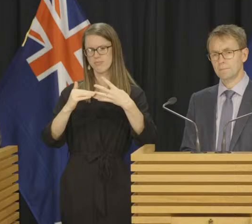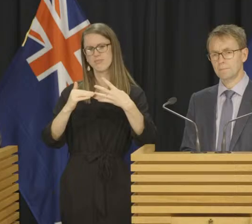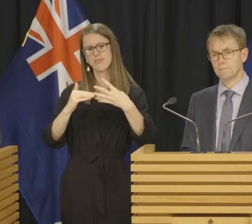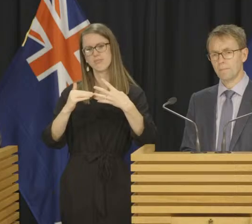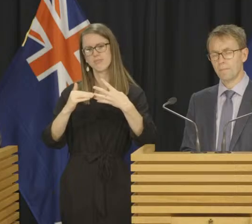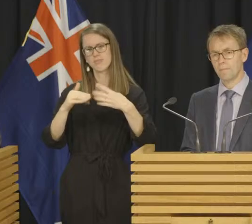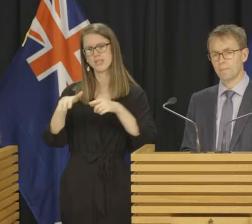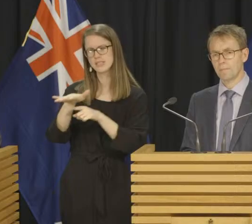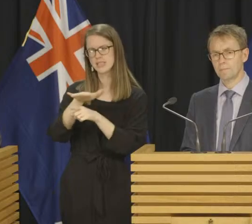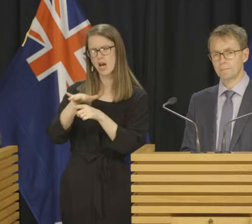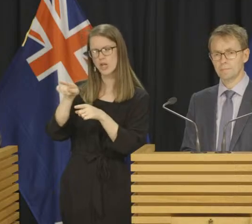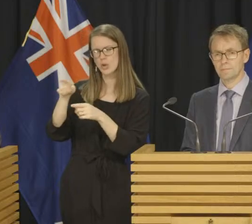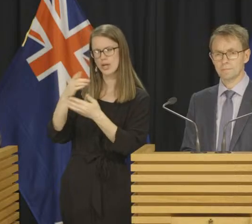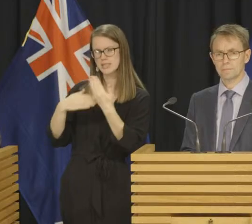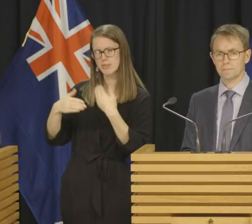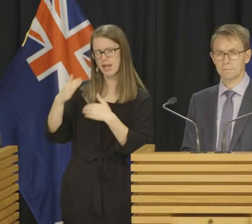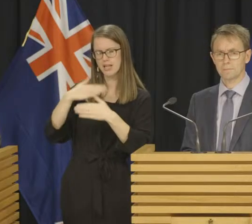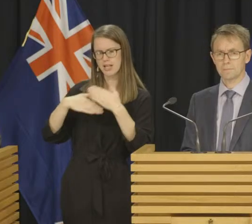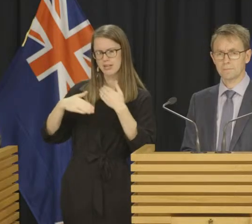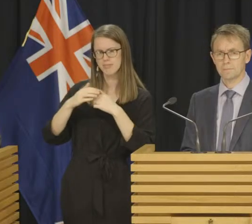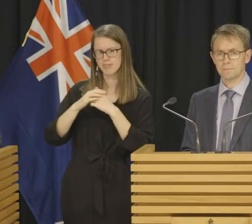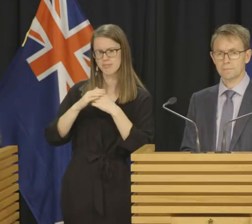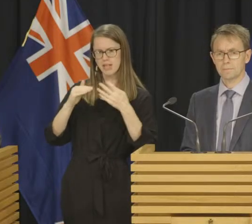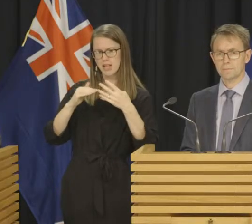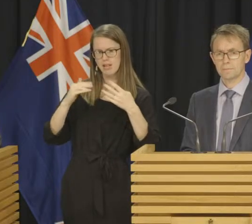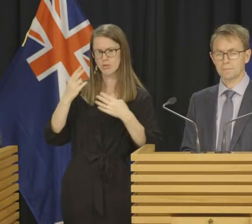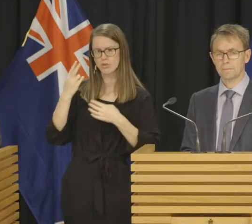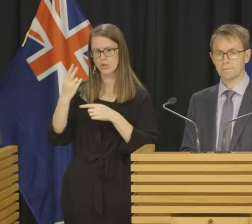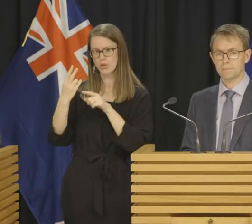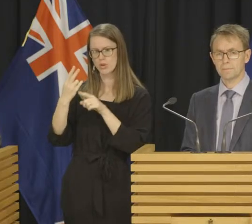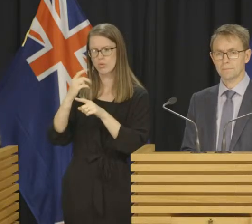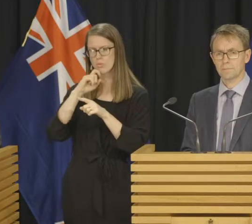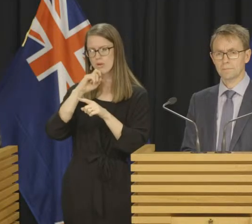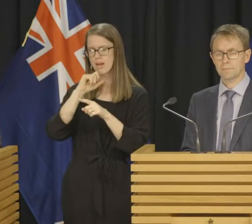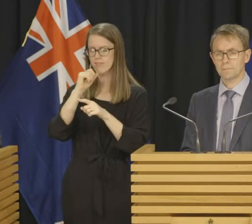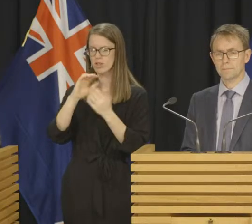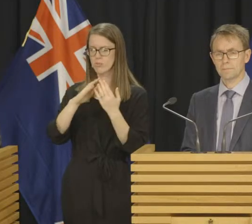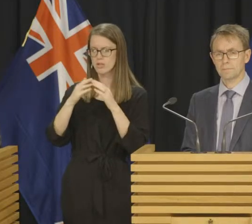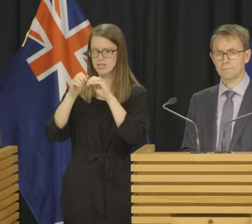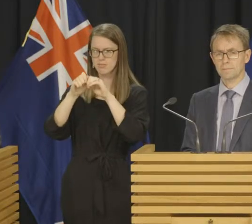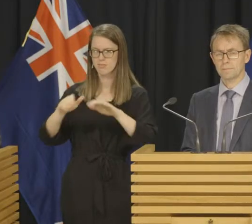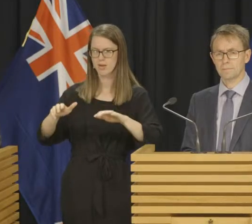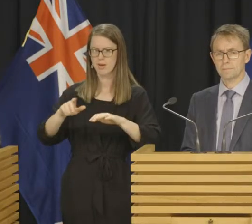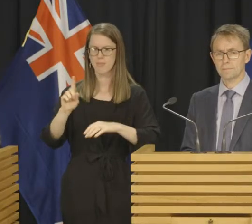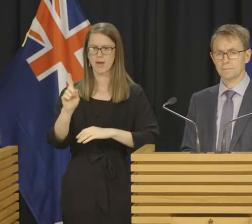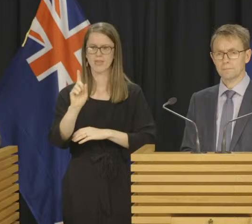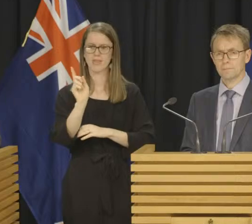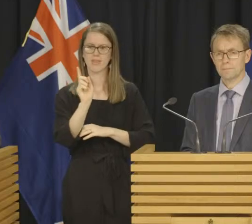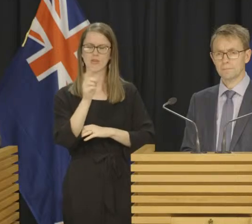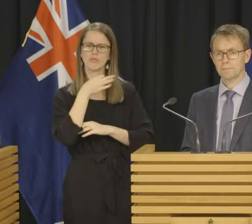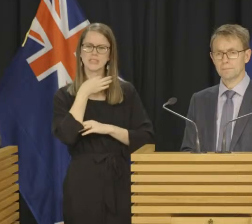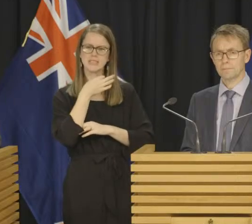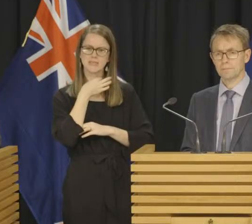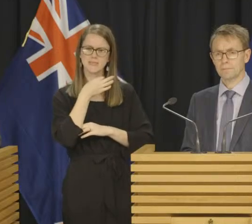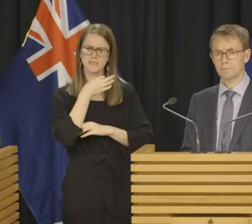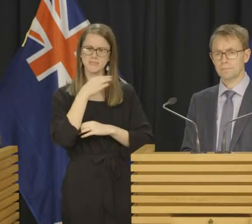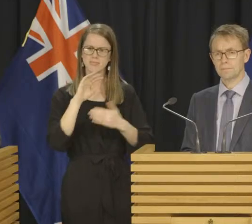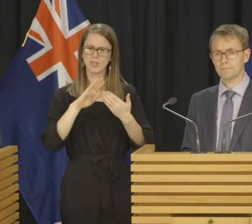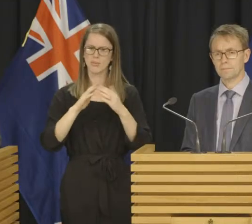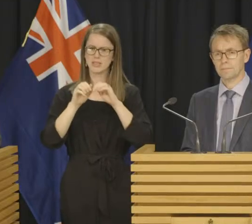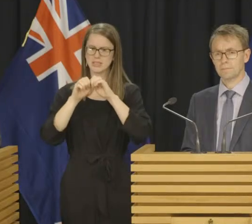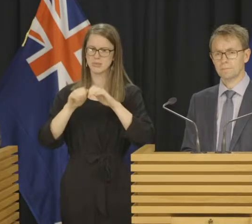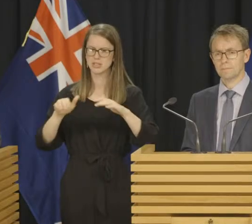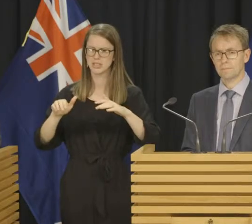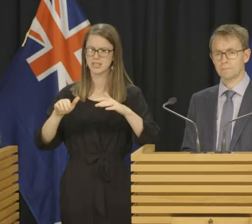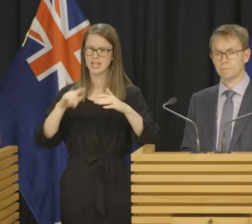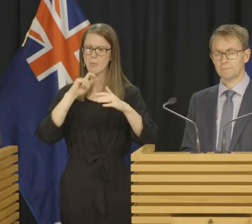the scenario that you outlined was that at level 2 we would have some community transmission. Looking at the risks, community transmission